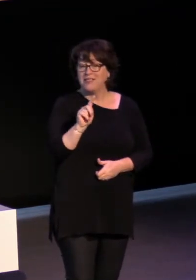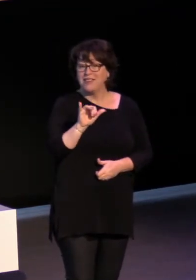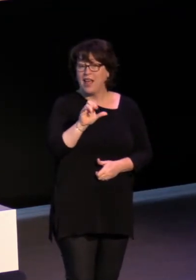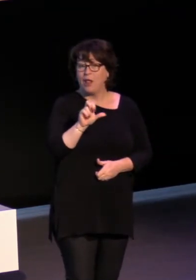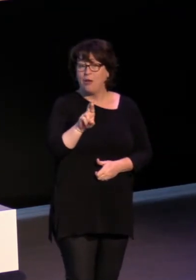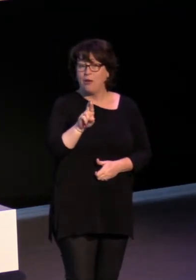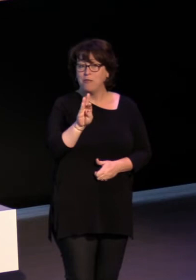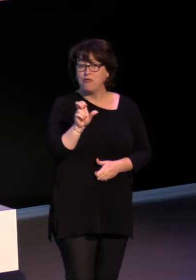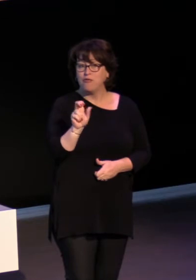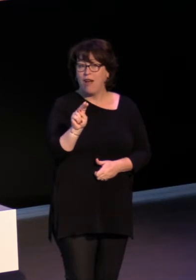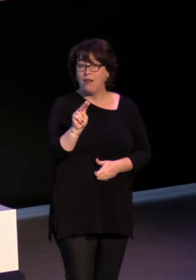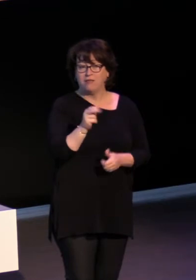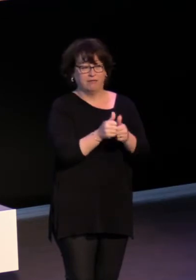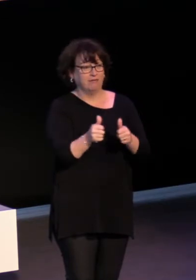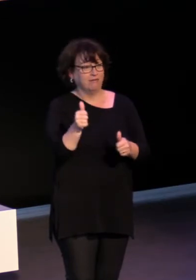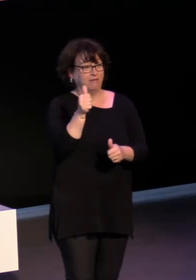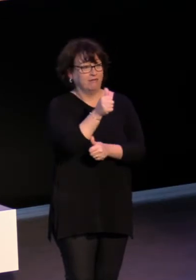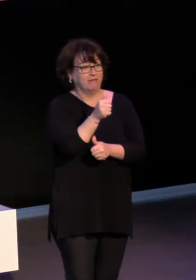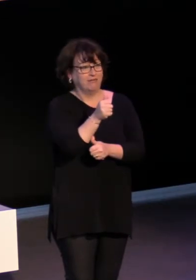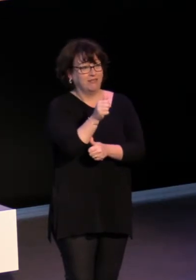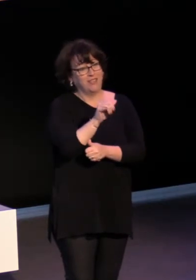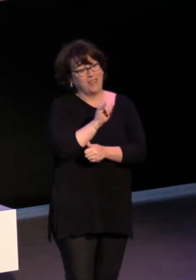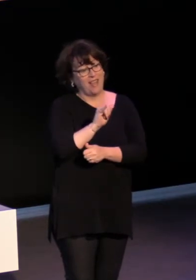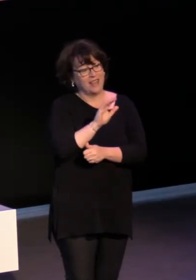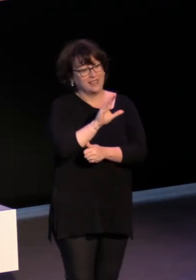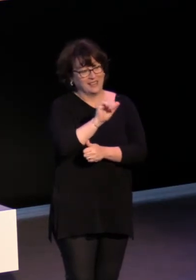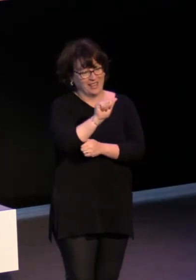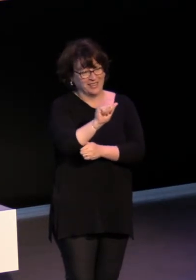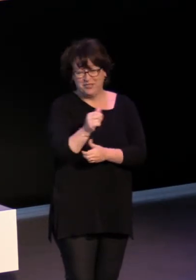Executive Director and founder of Arts Connect International.